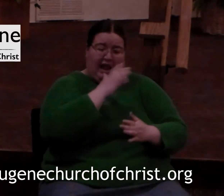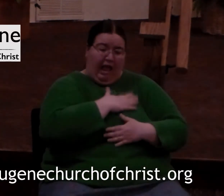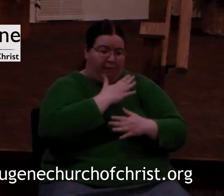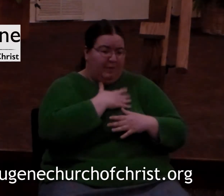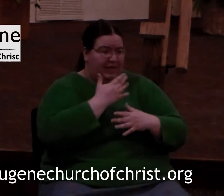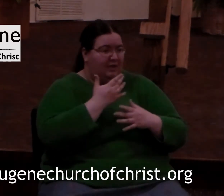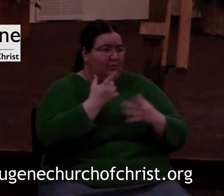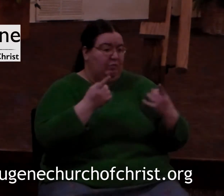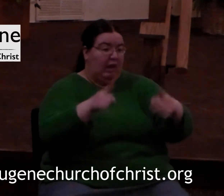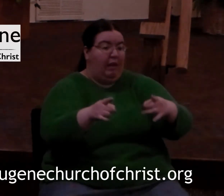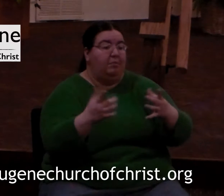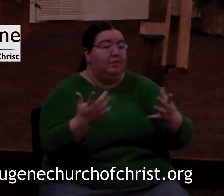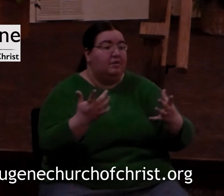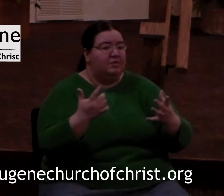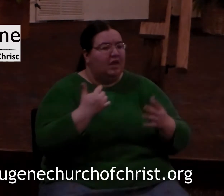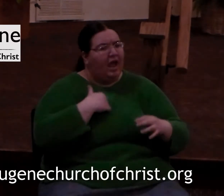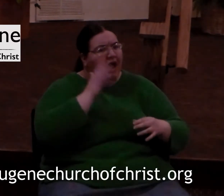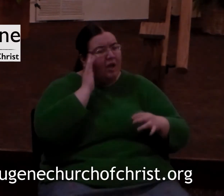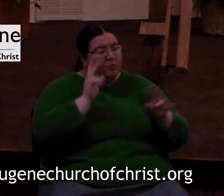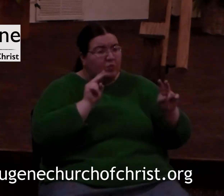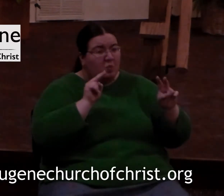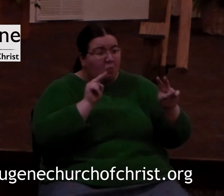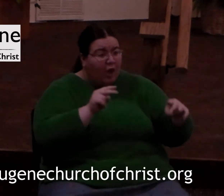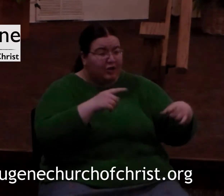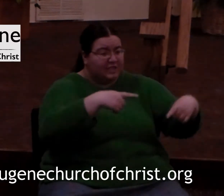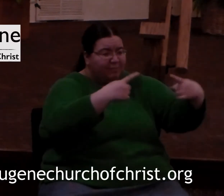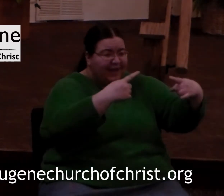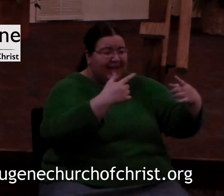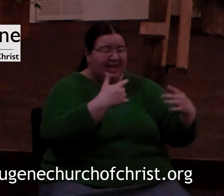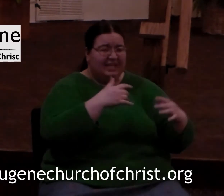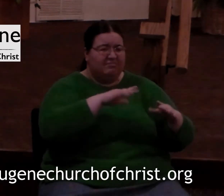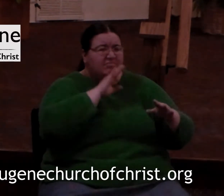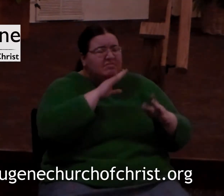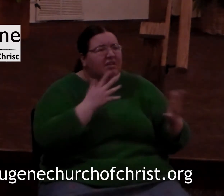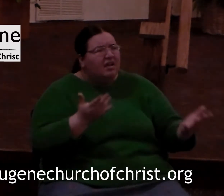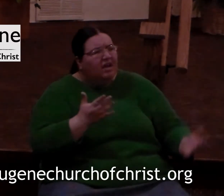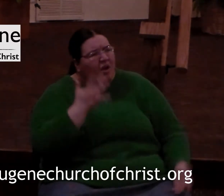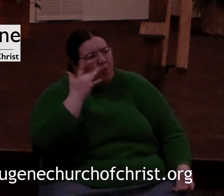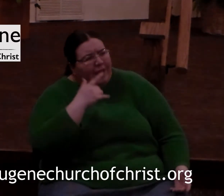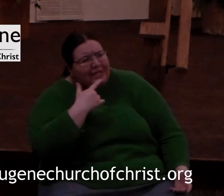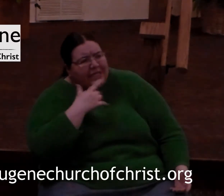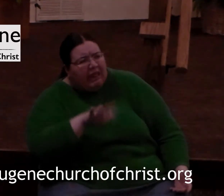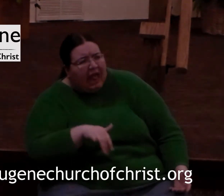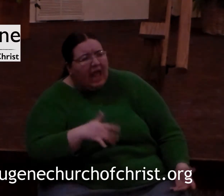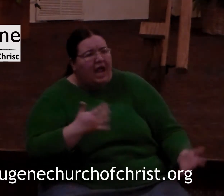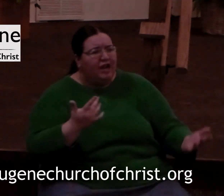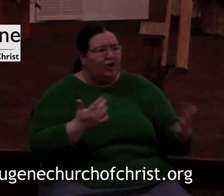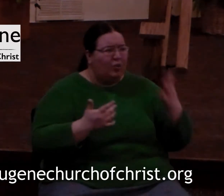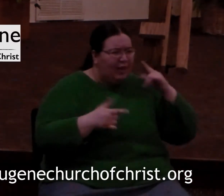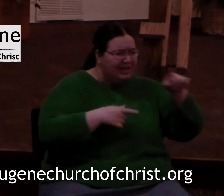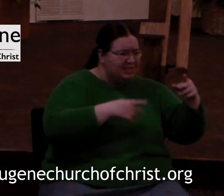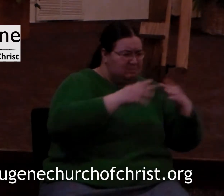will watch debates and I will be frustrated and say, why didn't they say this? And why is this person leading? And I get all